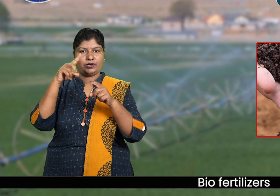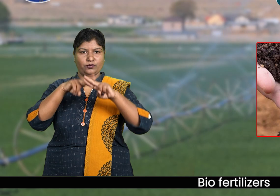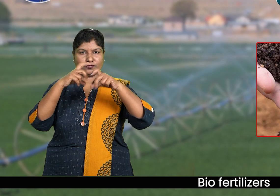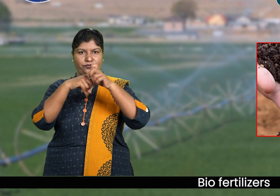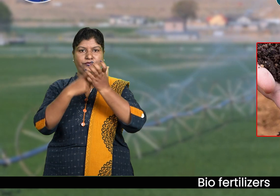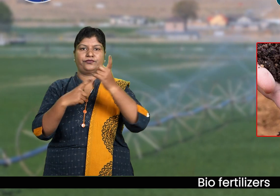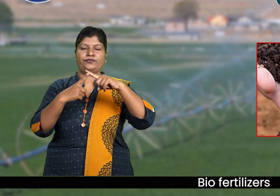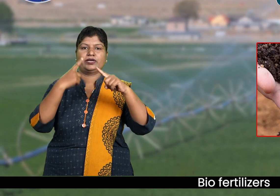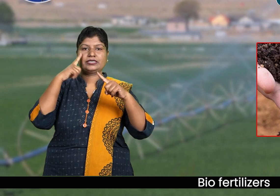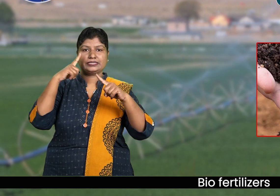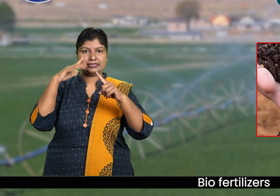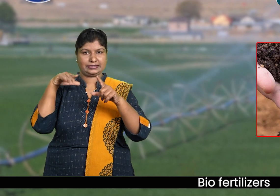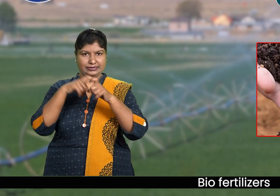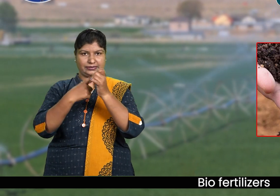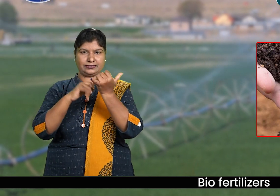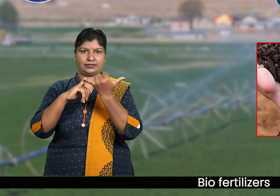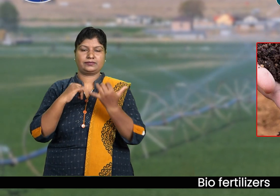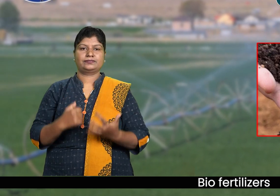biofertilizers,